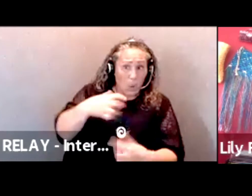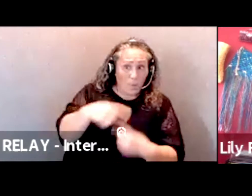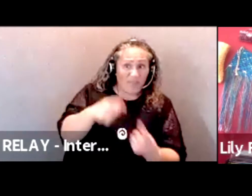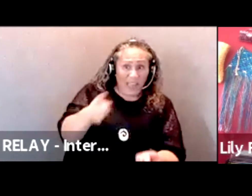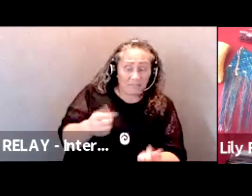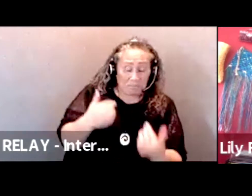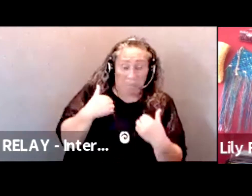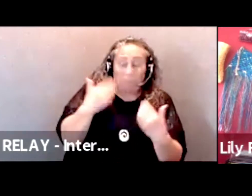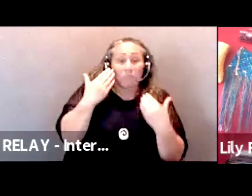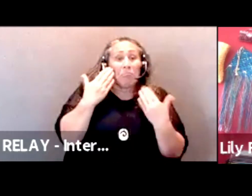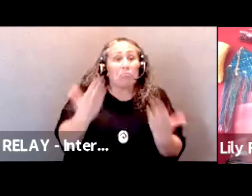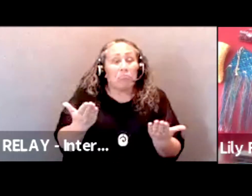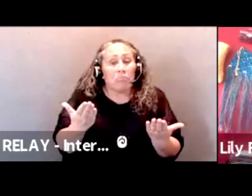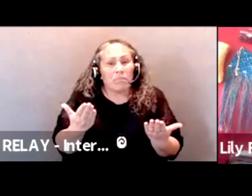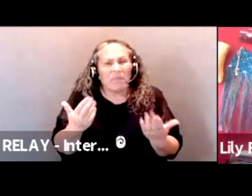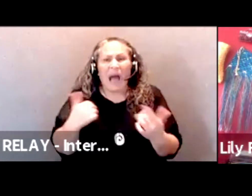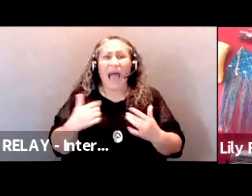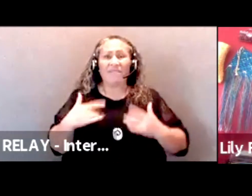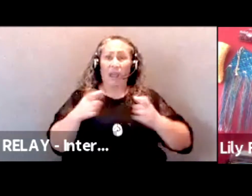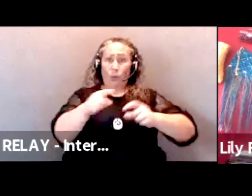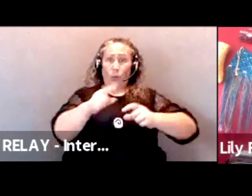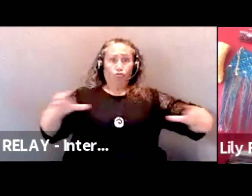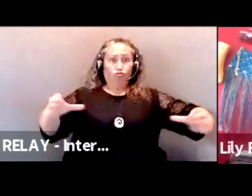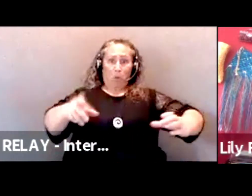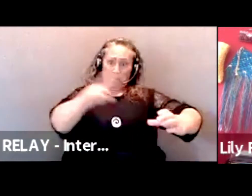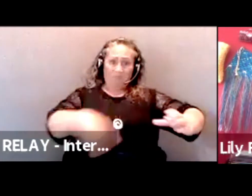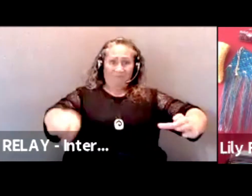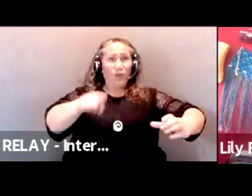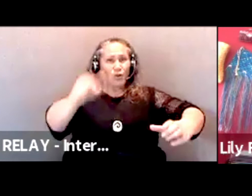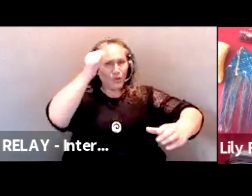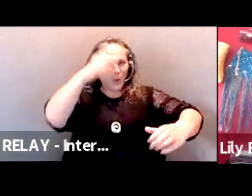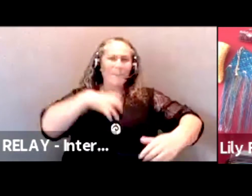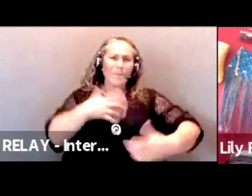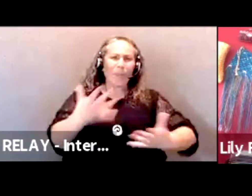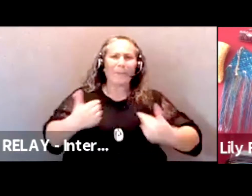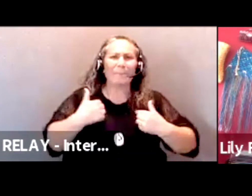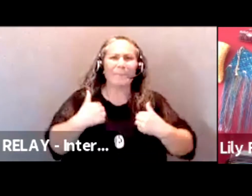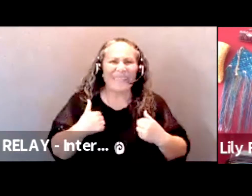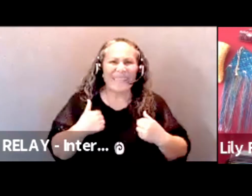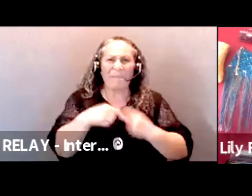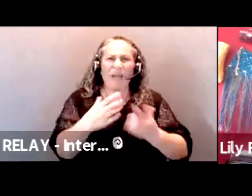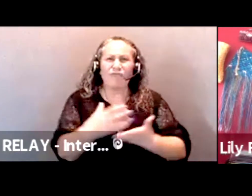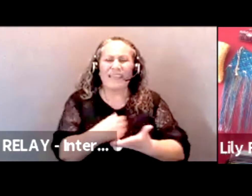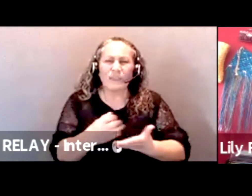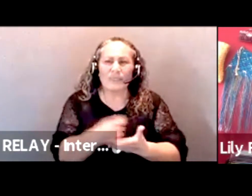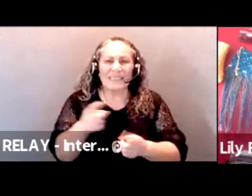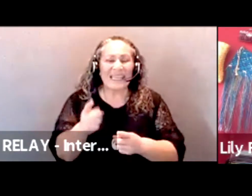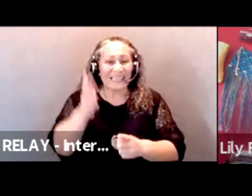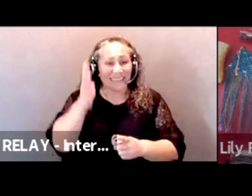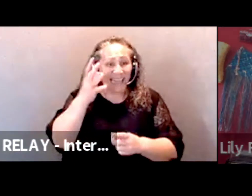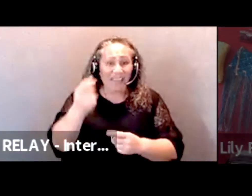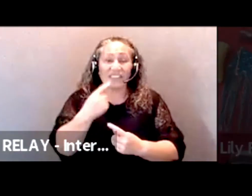I don't know, like, I suspect in this group you probably know more than what I know. Have you got any suggestions,